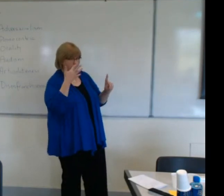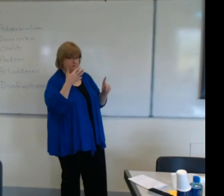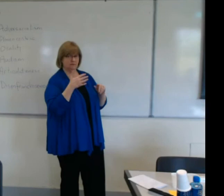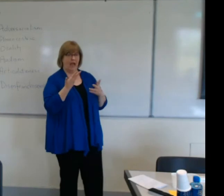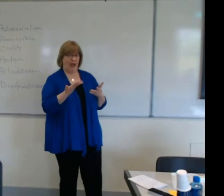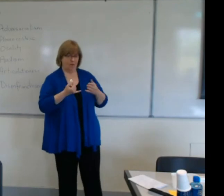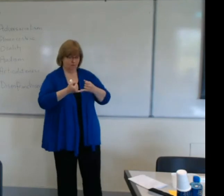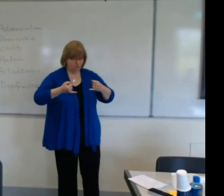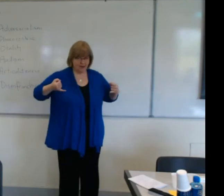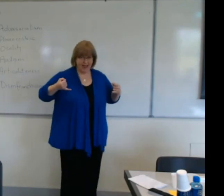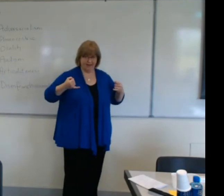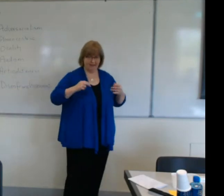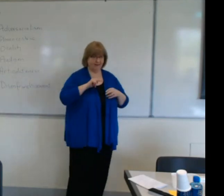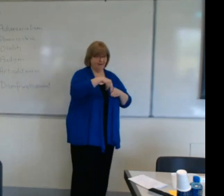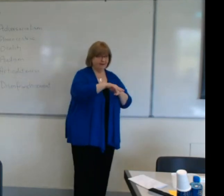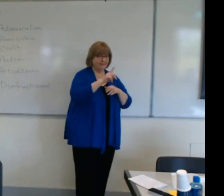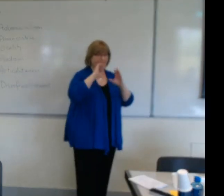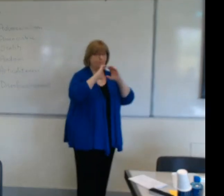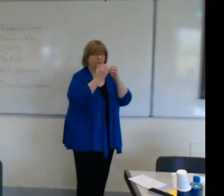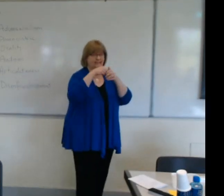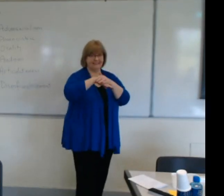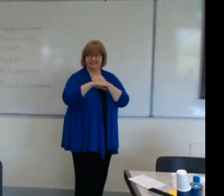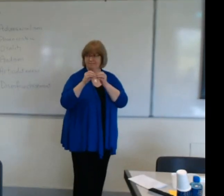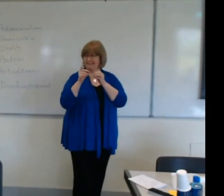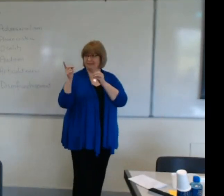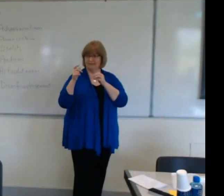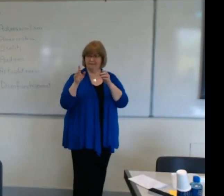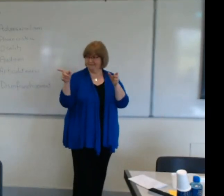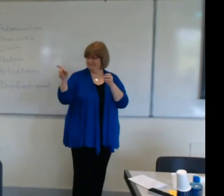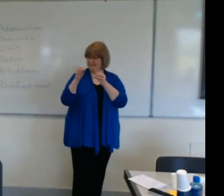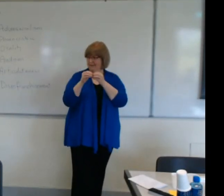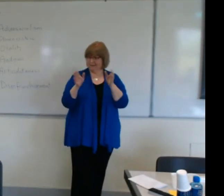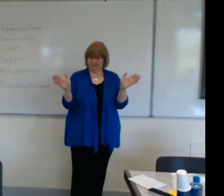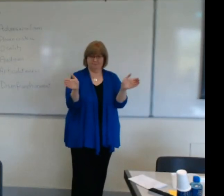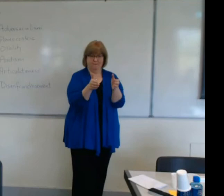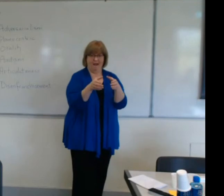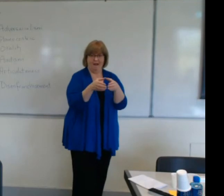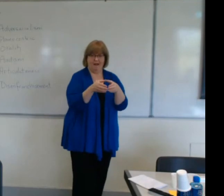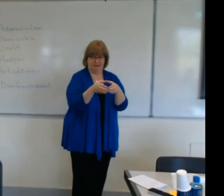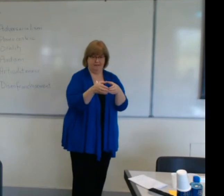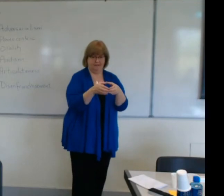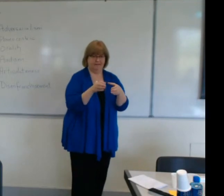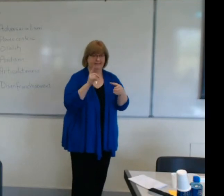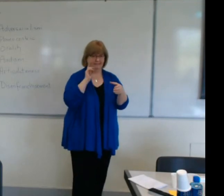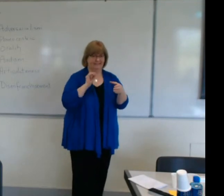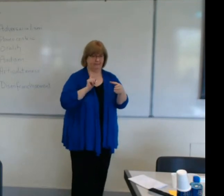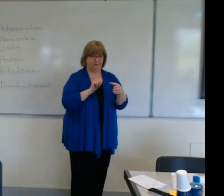the job as a deaf person growing up. What are the boundaries when they're working within the deaf community? Because as Jill has